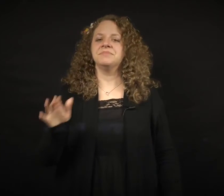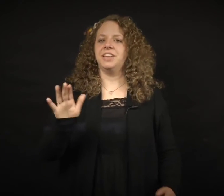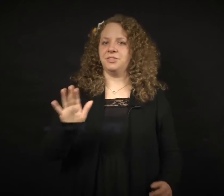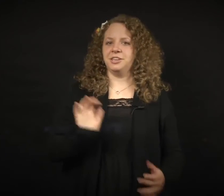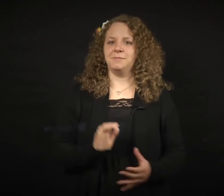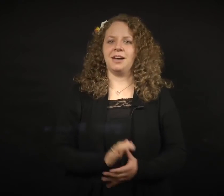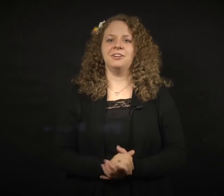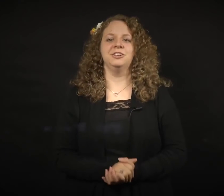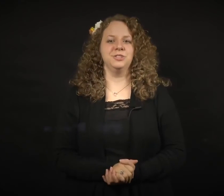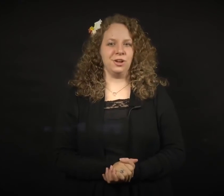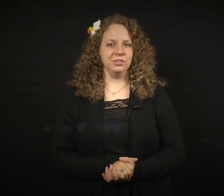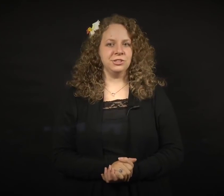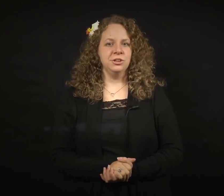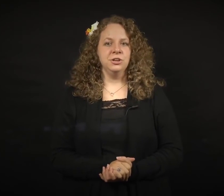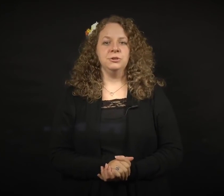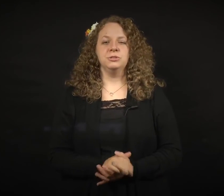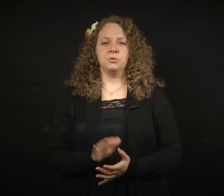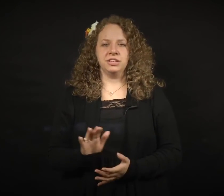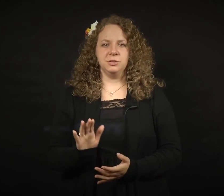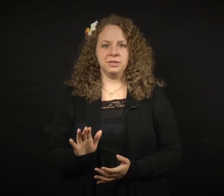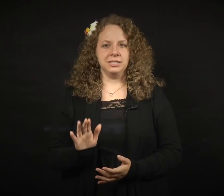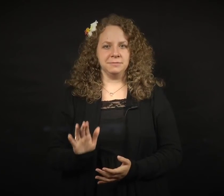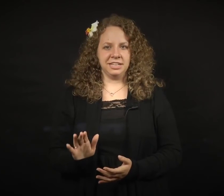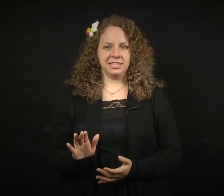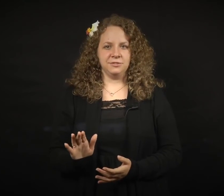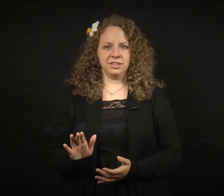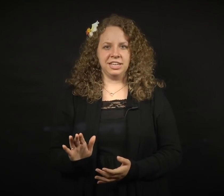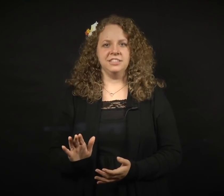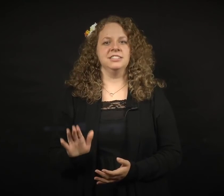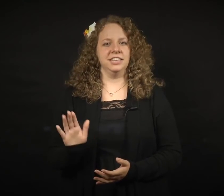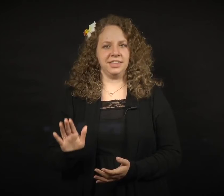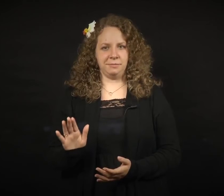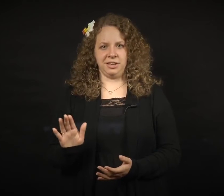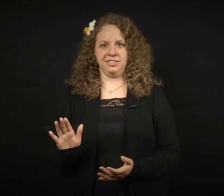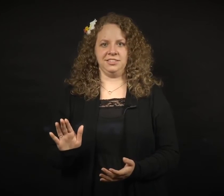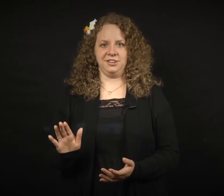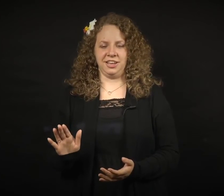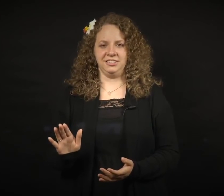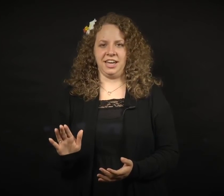Now think about an adult who's going to win some tickets for the kid to get that prize that they're dying to have.